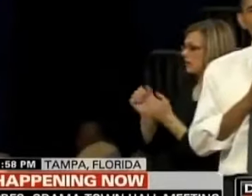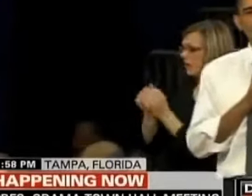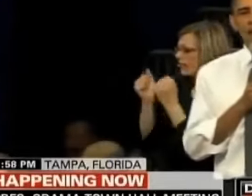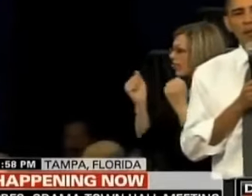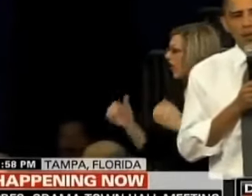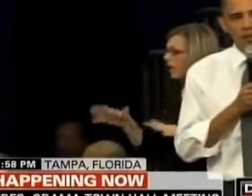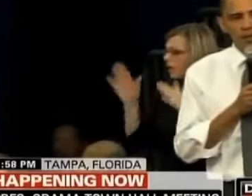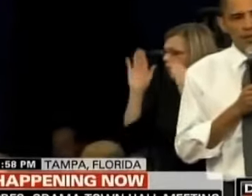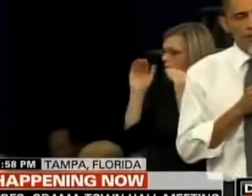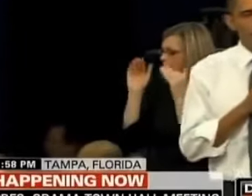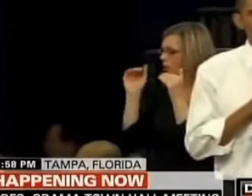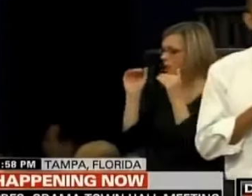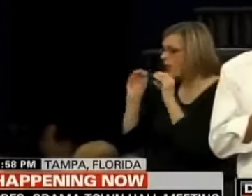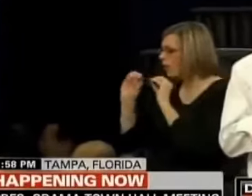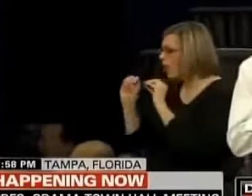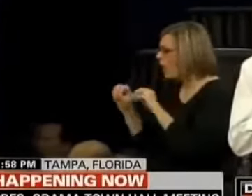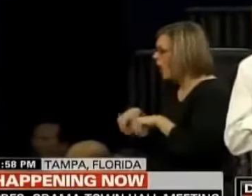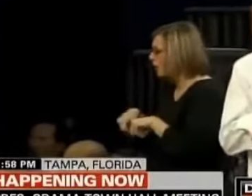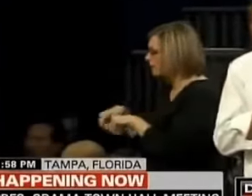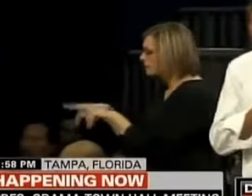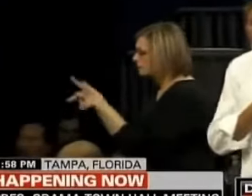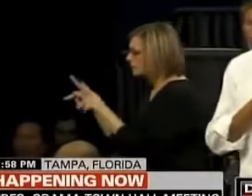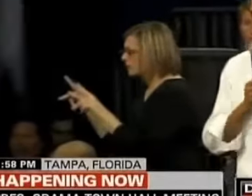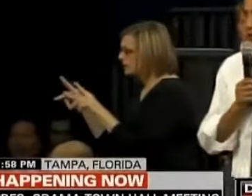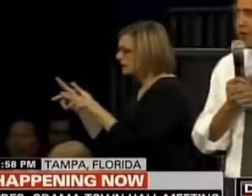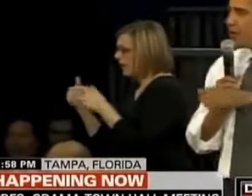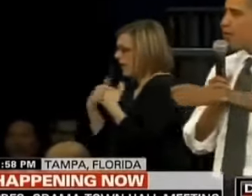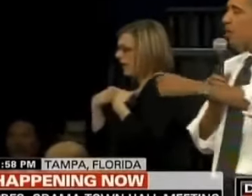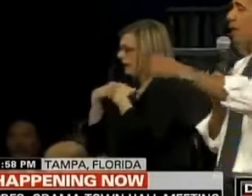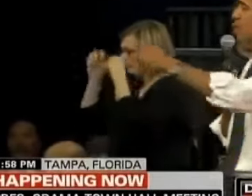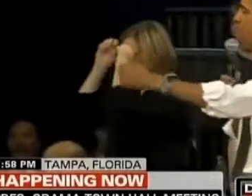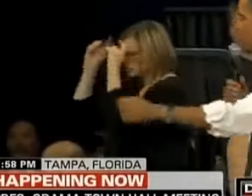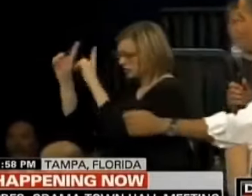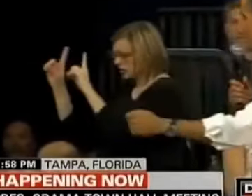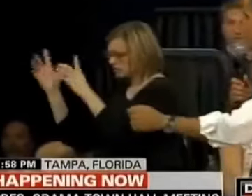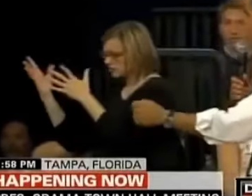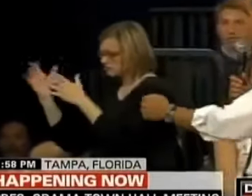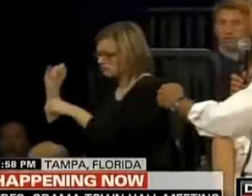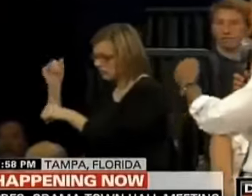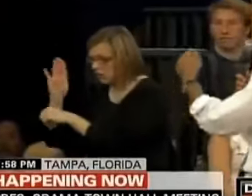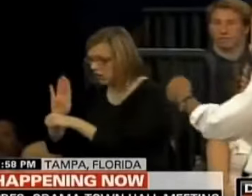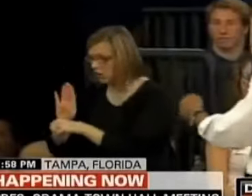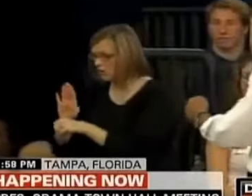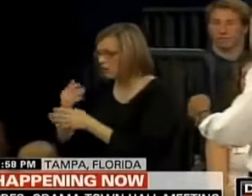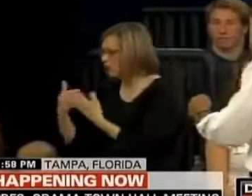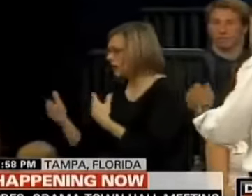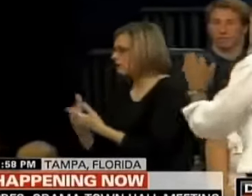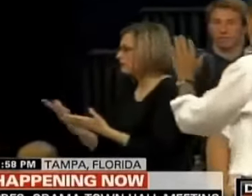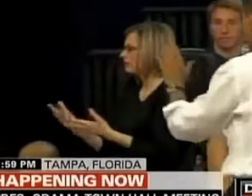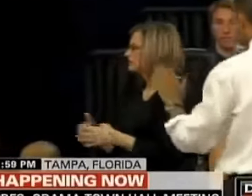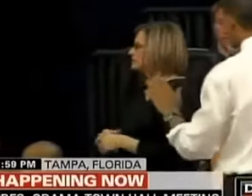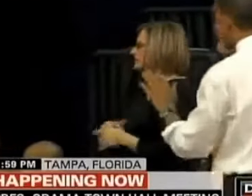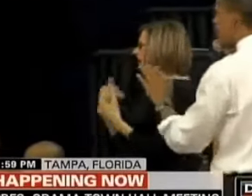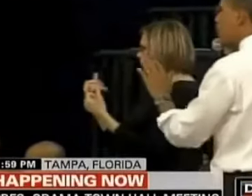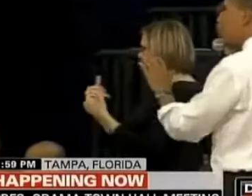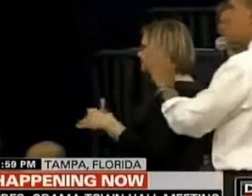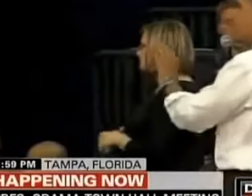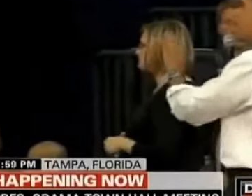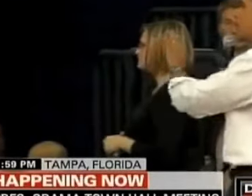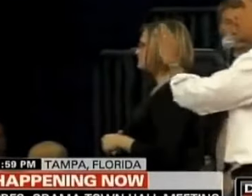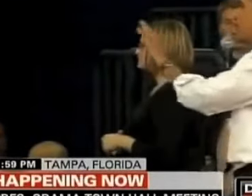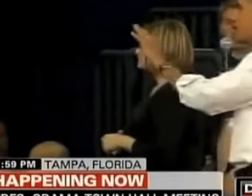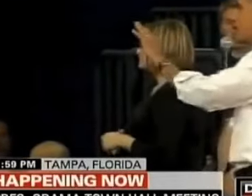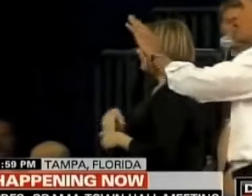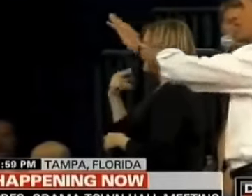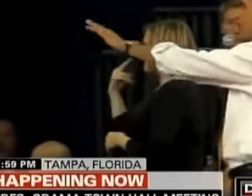who don't have an opportunity to get an education or get a job or what have you. Now,